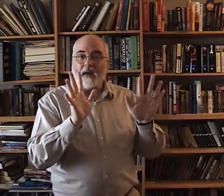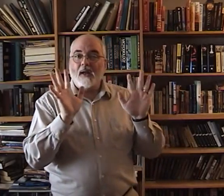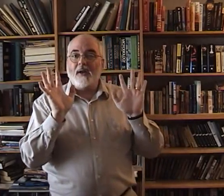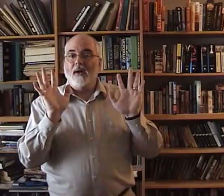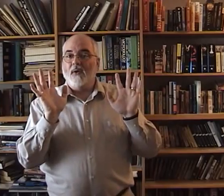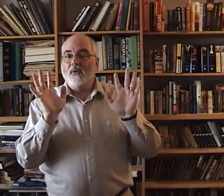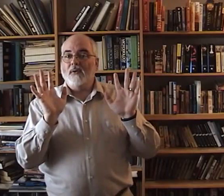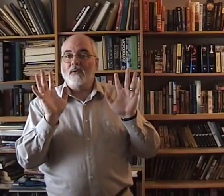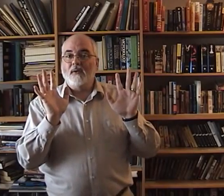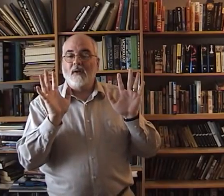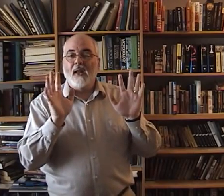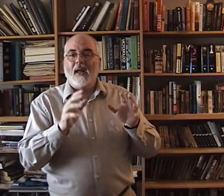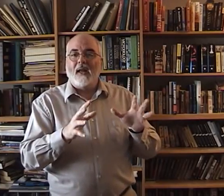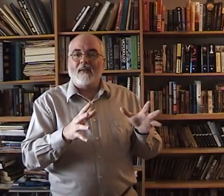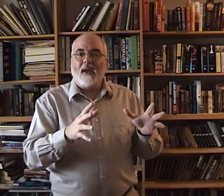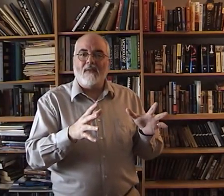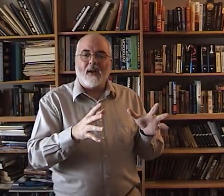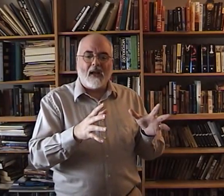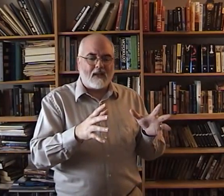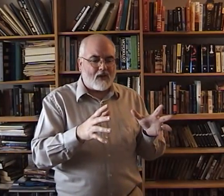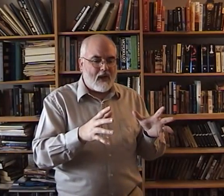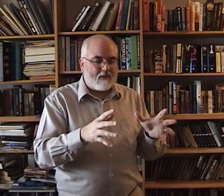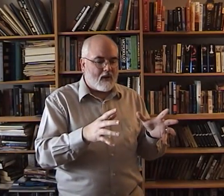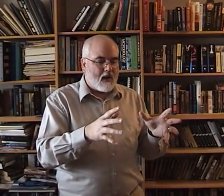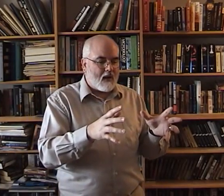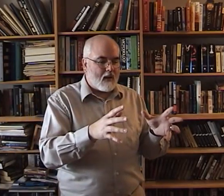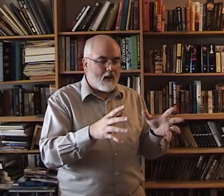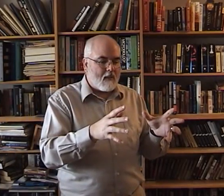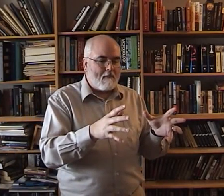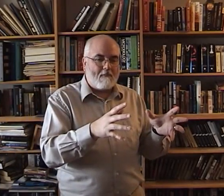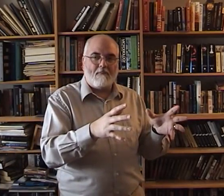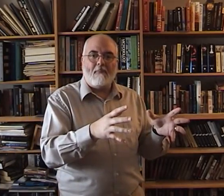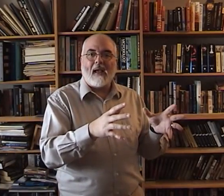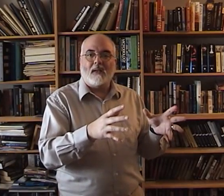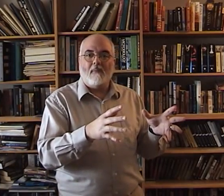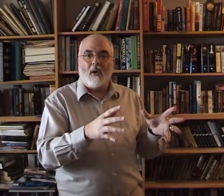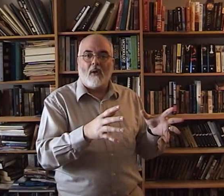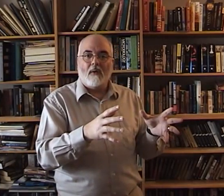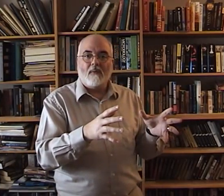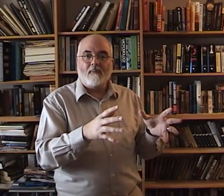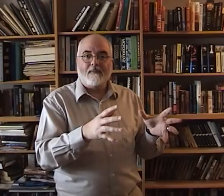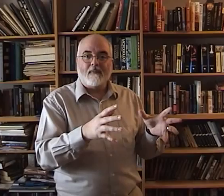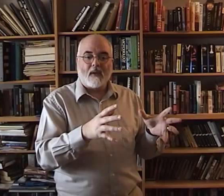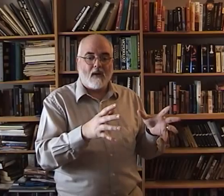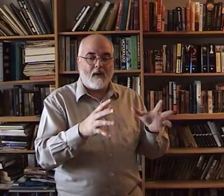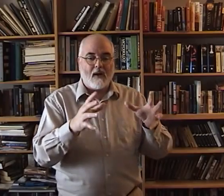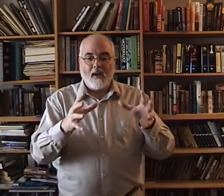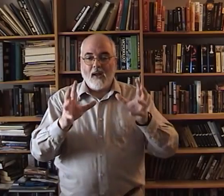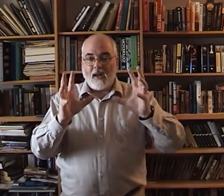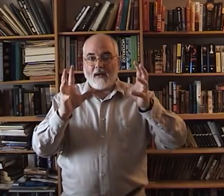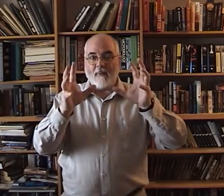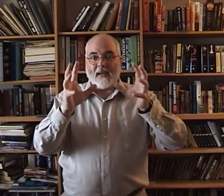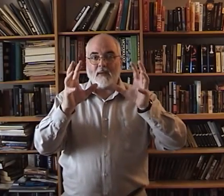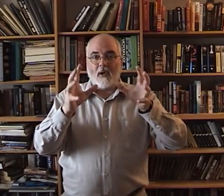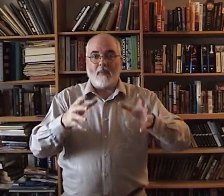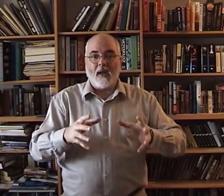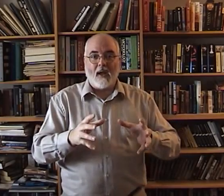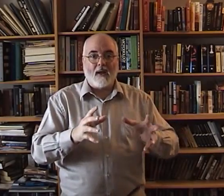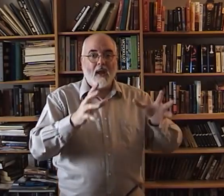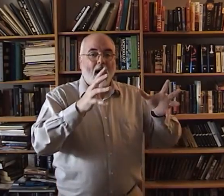it go. Think of it as like you have a basketball. All right? I have a basketball in my hand. I'm